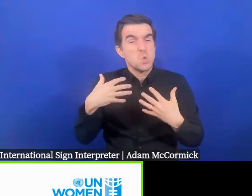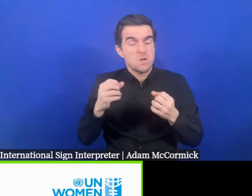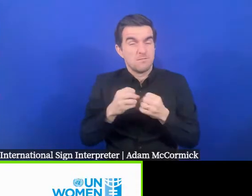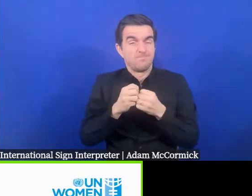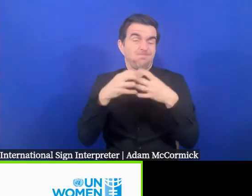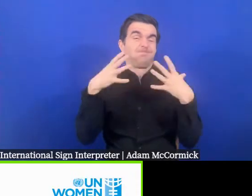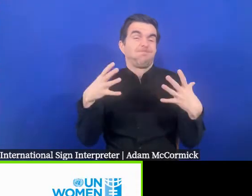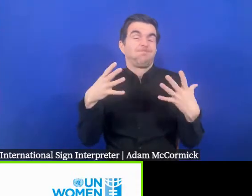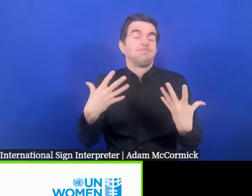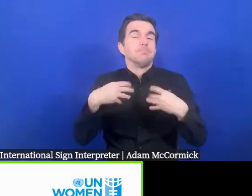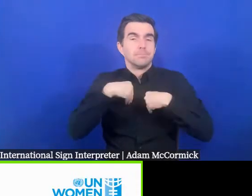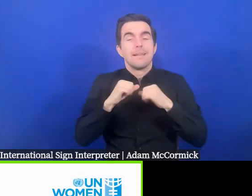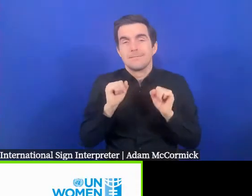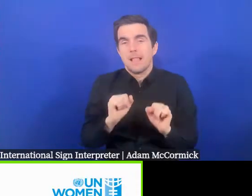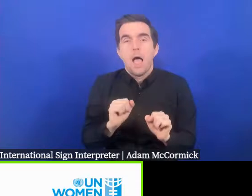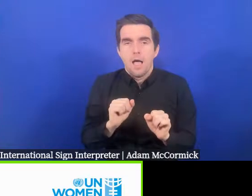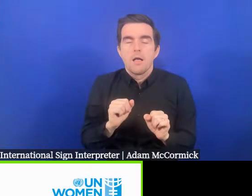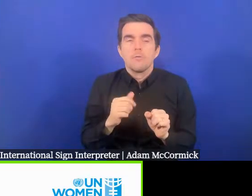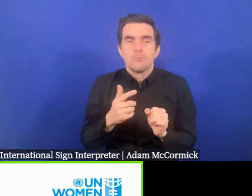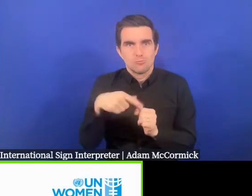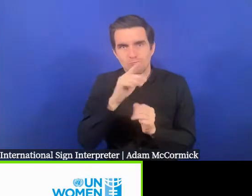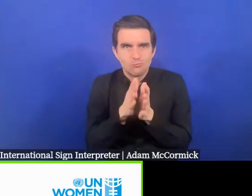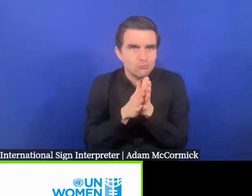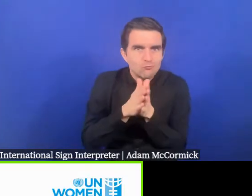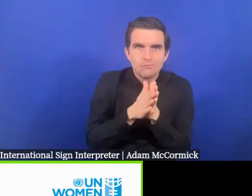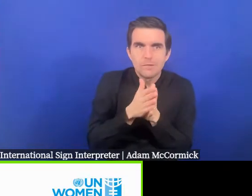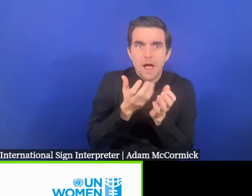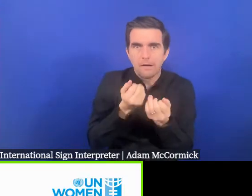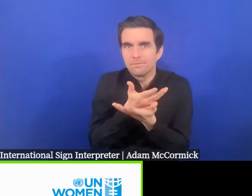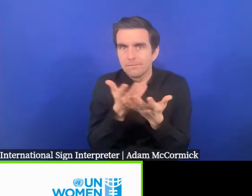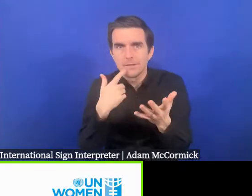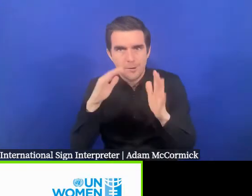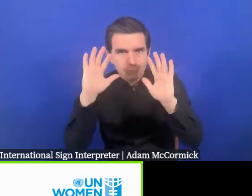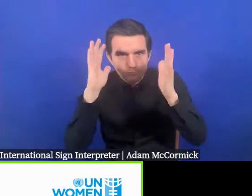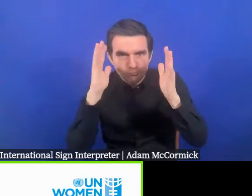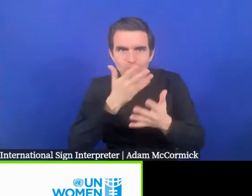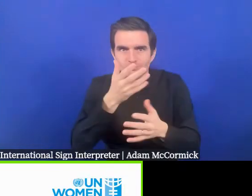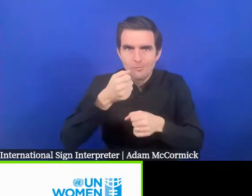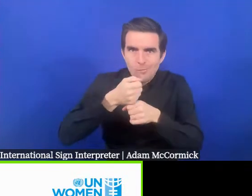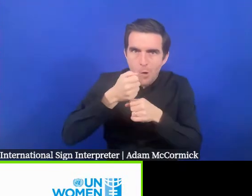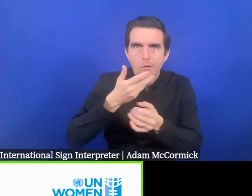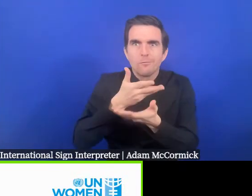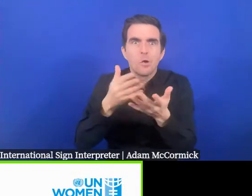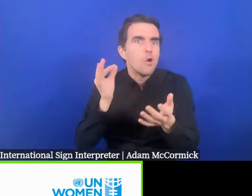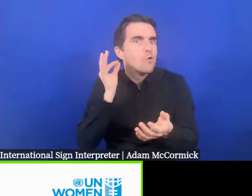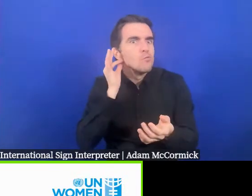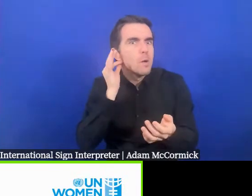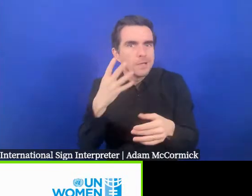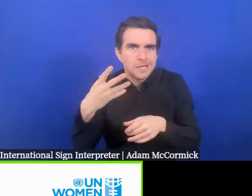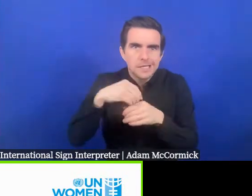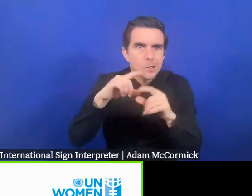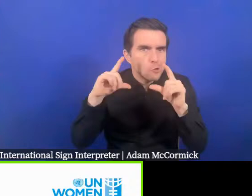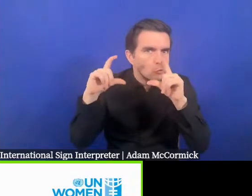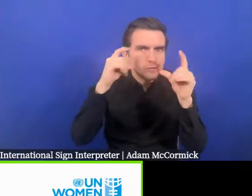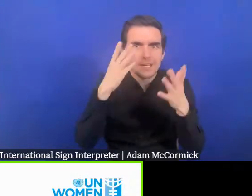a really good example of how also the kind of persistence,